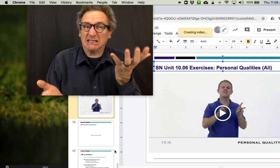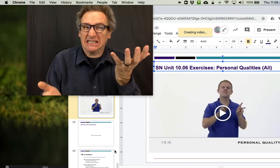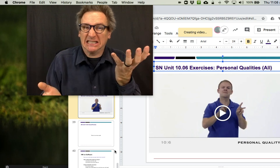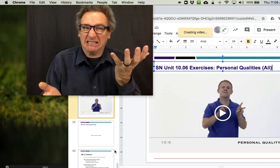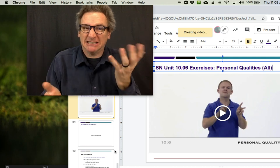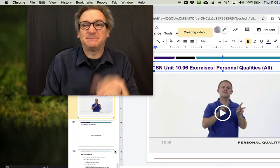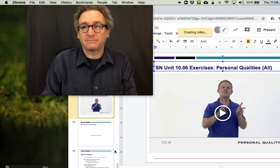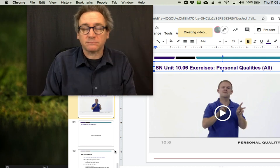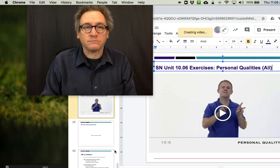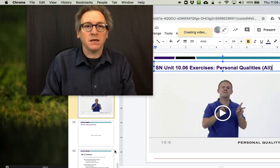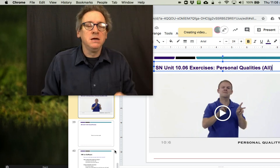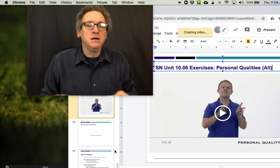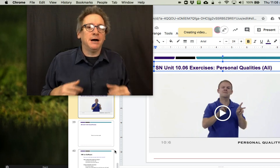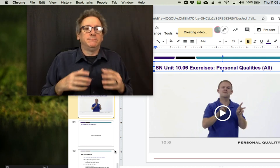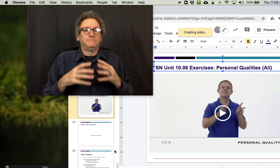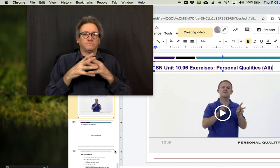gets really annoying.